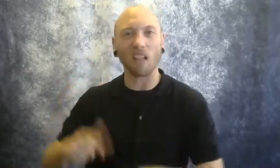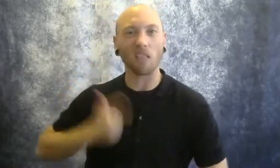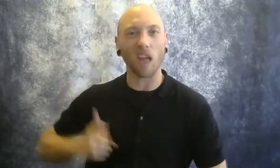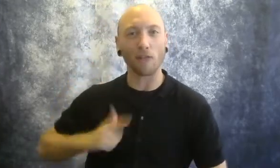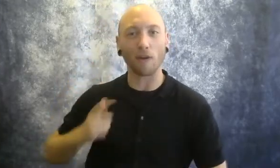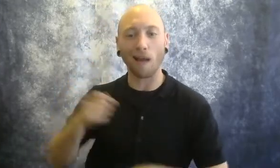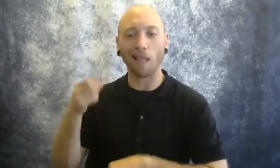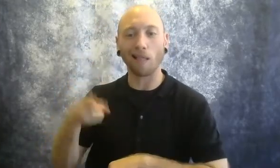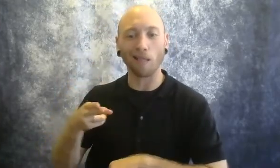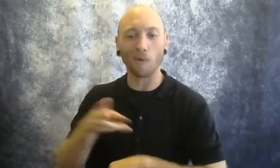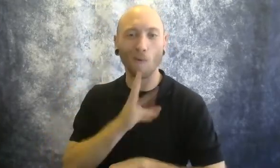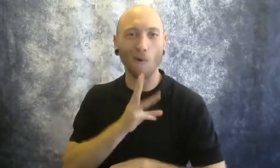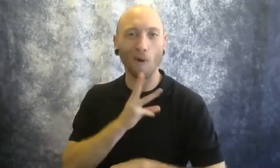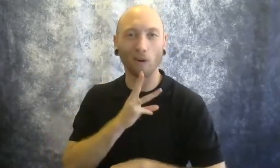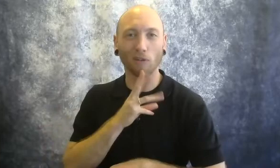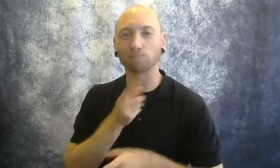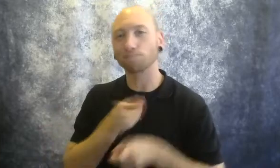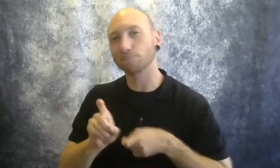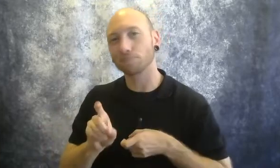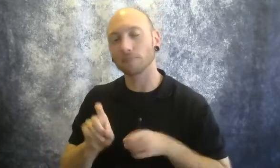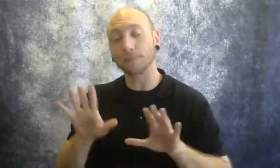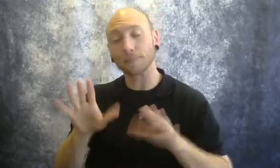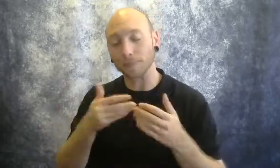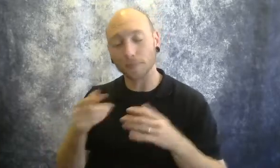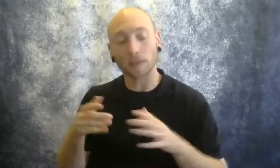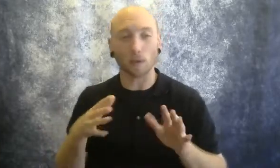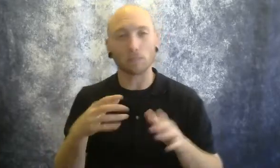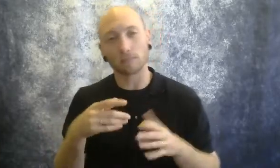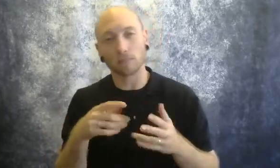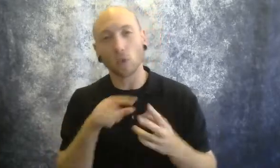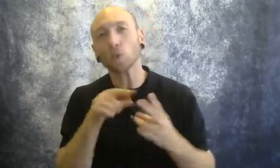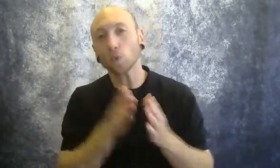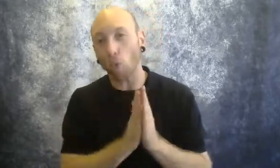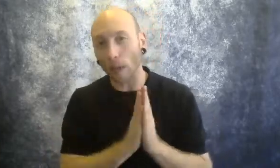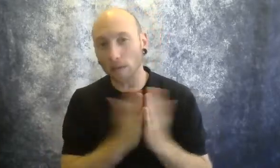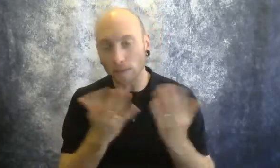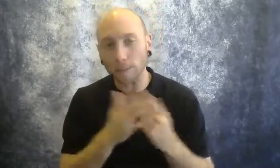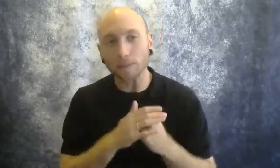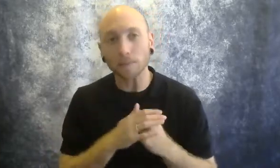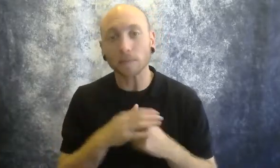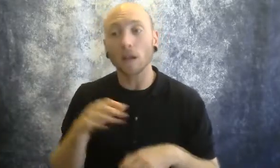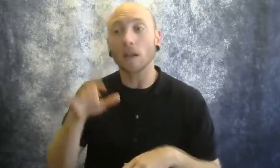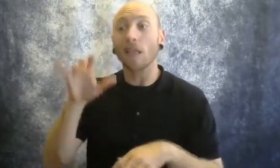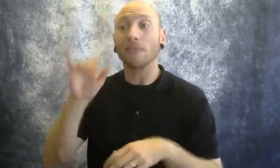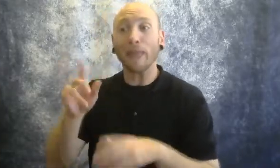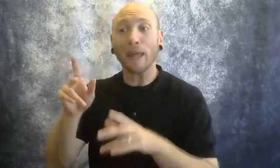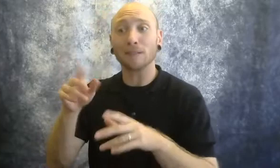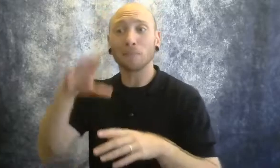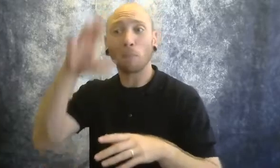They were leather, And I got a black eye for it too, by the way. But nevertheless, there was